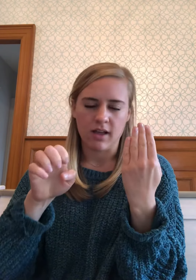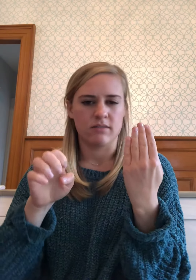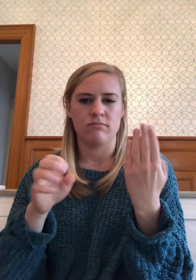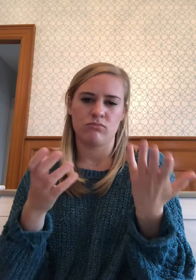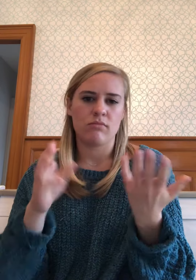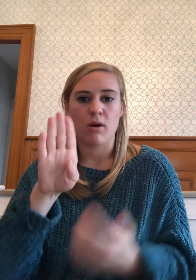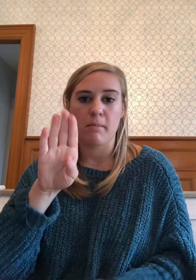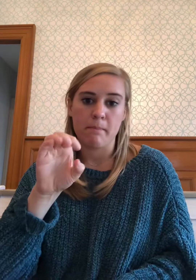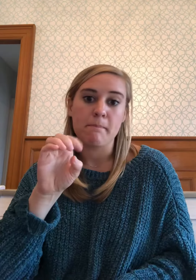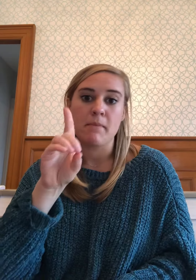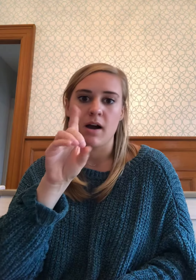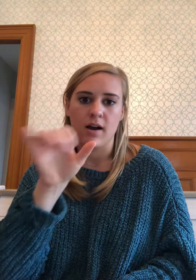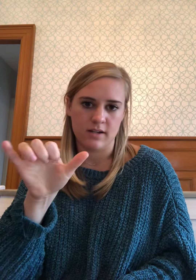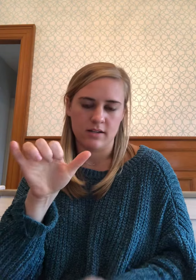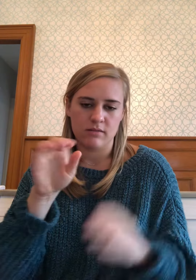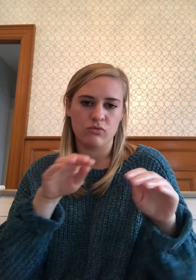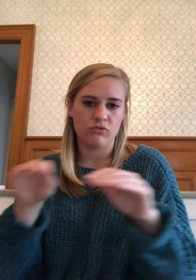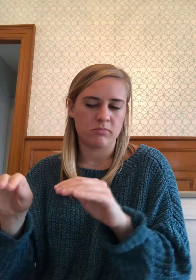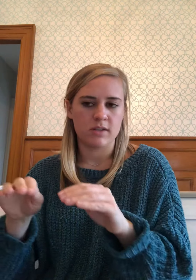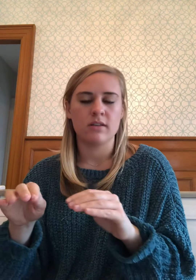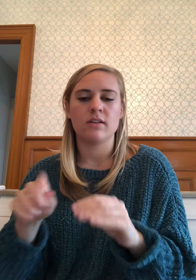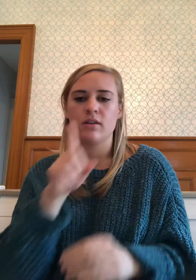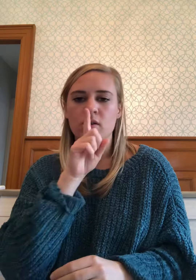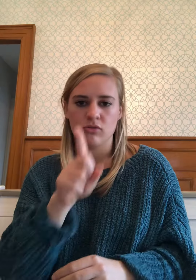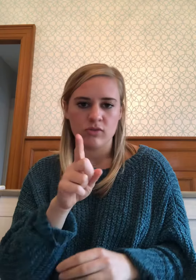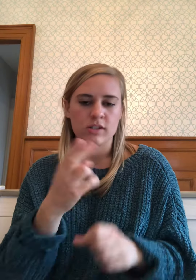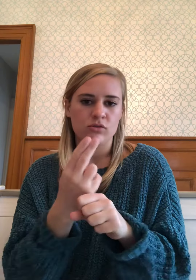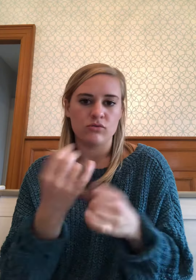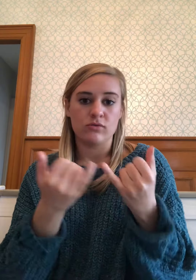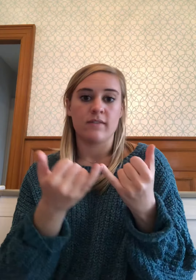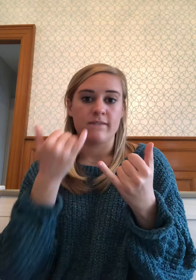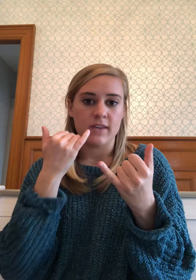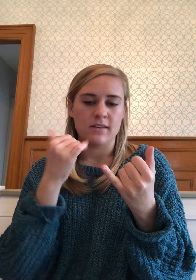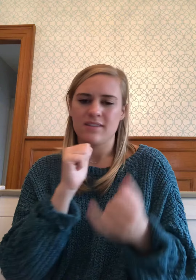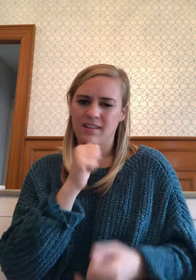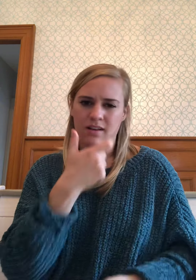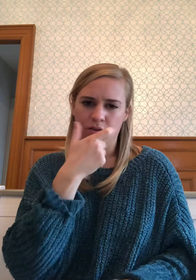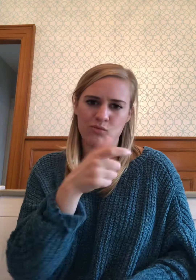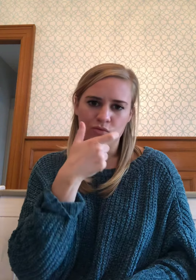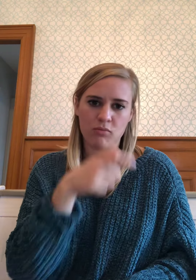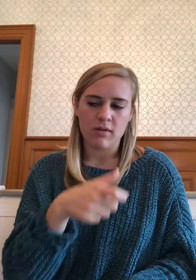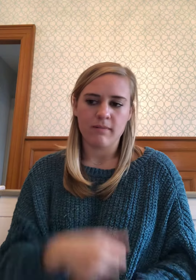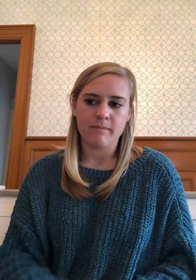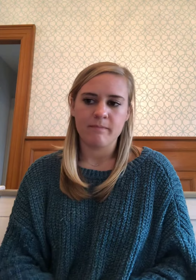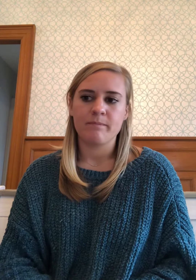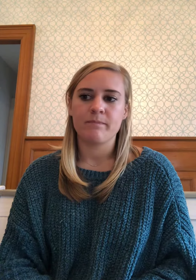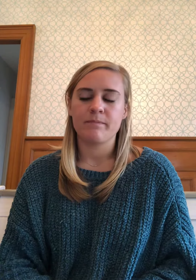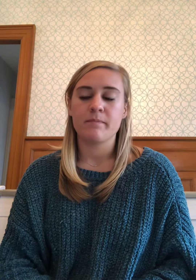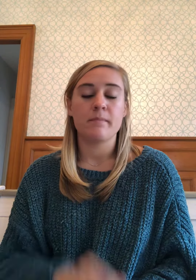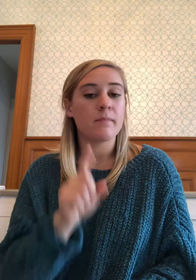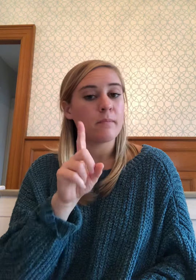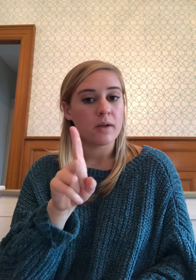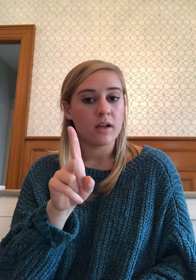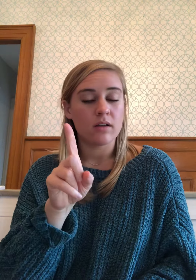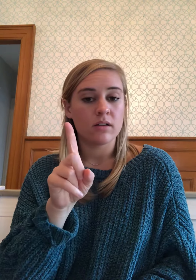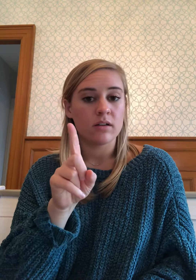Bodily movement is mainly with fixed appliances, not removable, although Invisalign